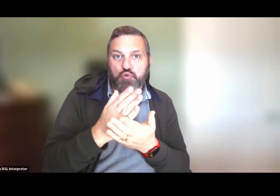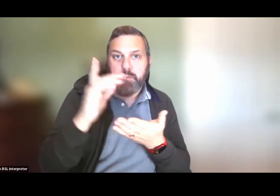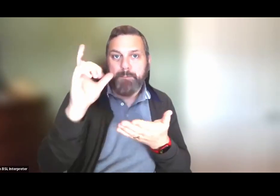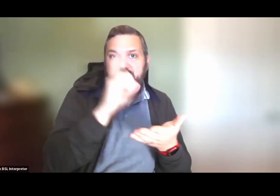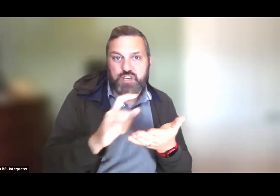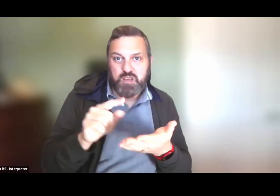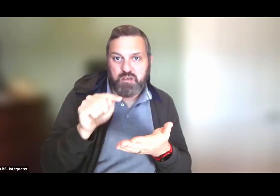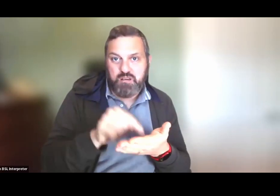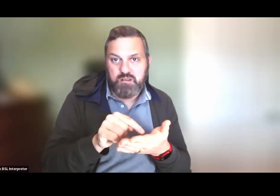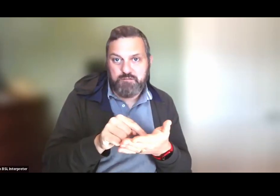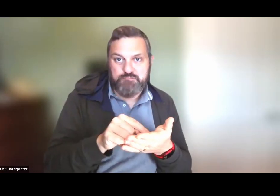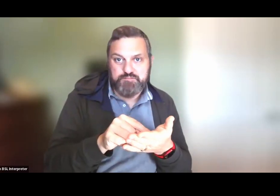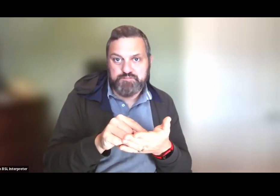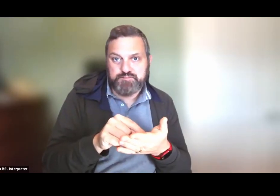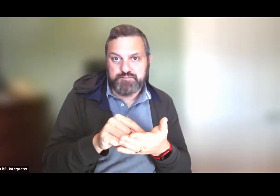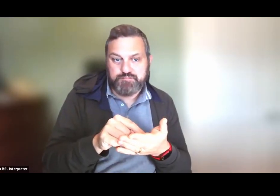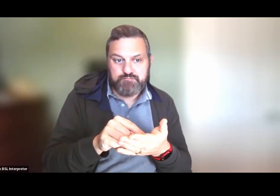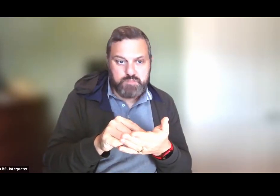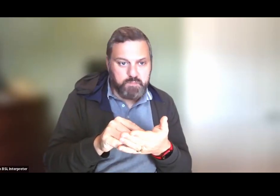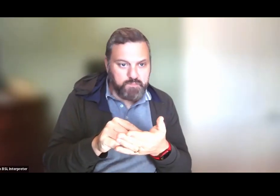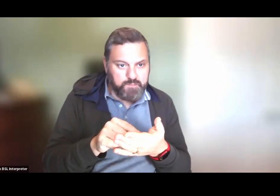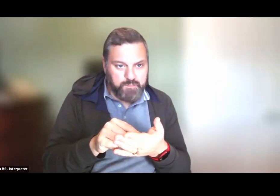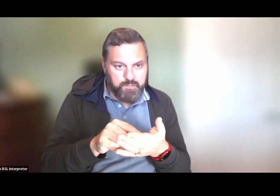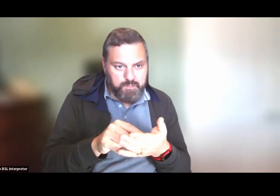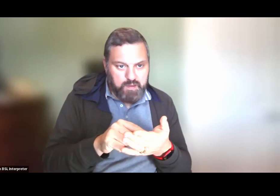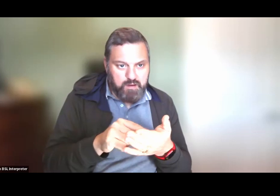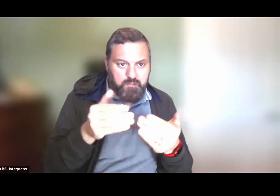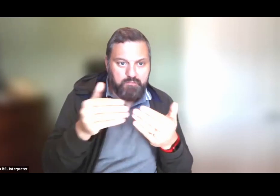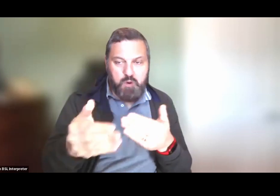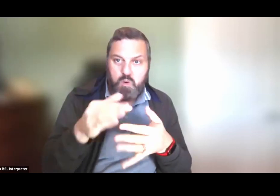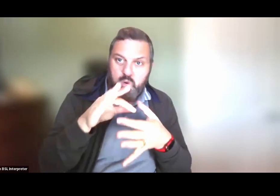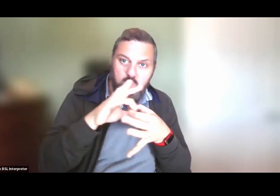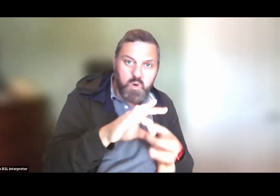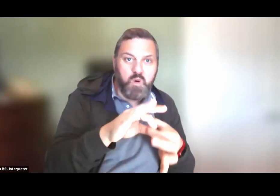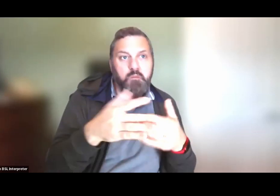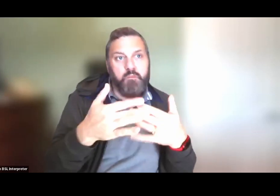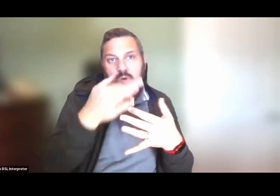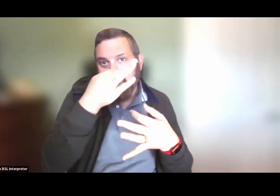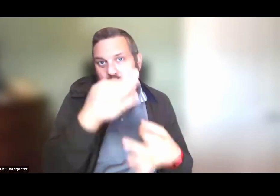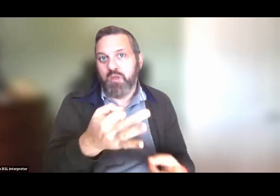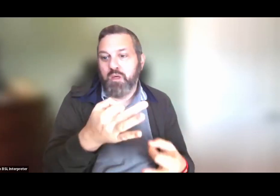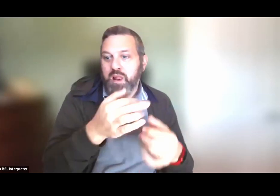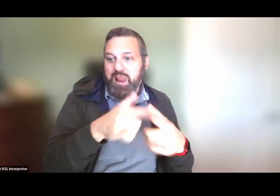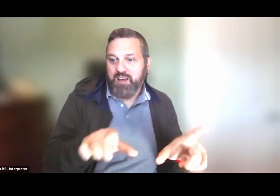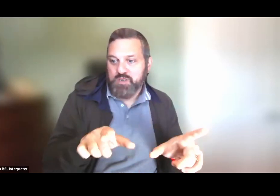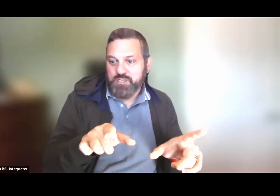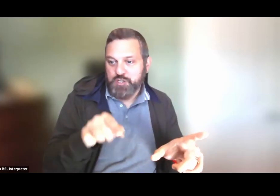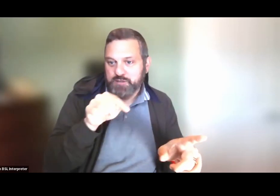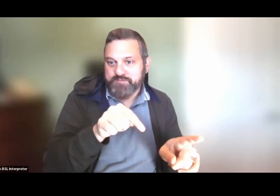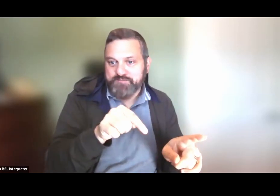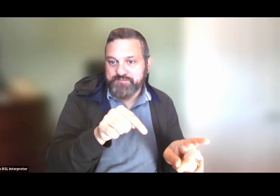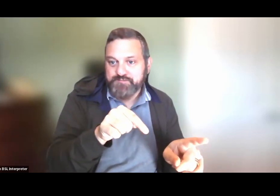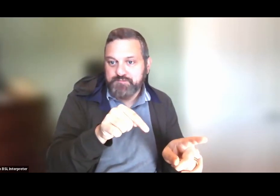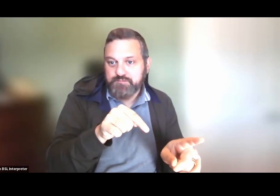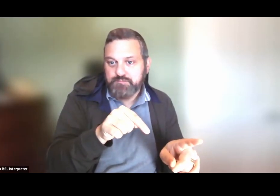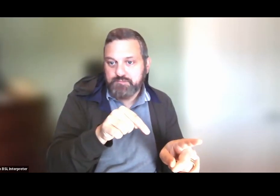from Eric, it is, of course, a language that's much more appealing, much more accessible, much more playful to everybody. We can turn it